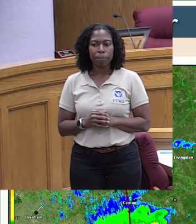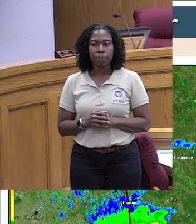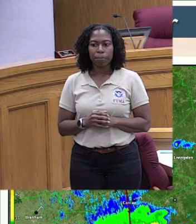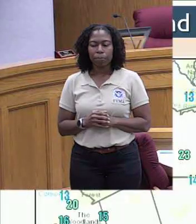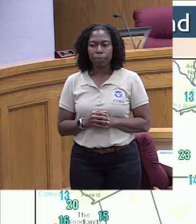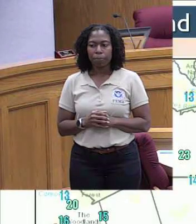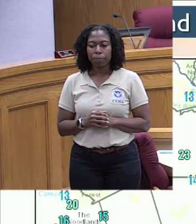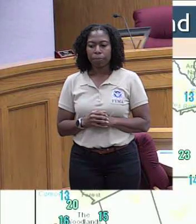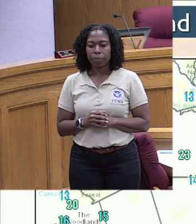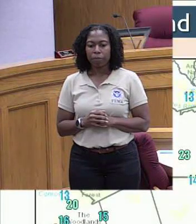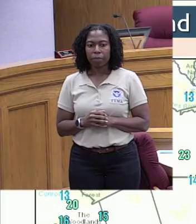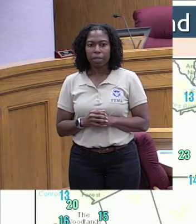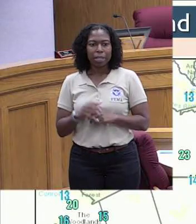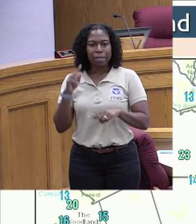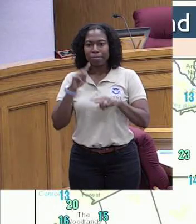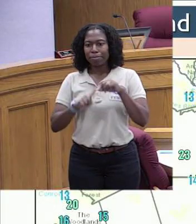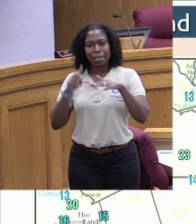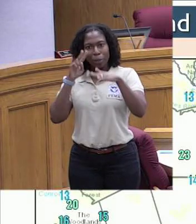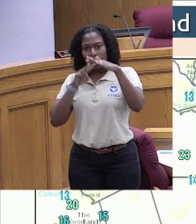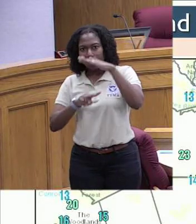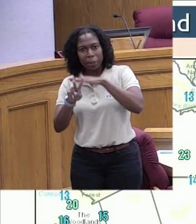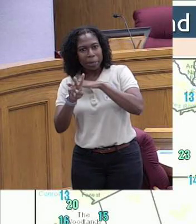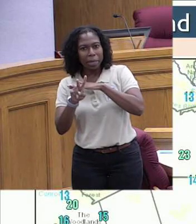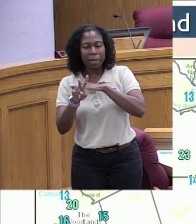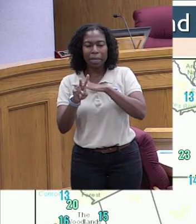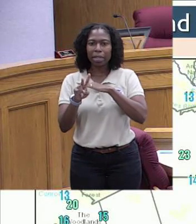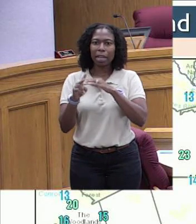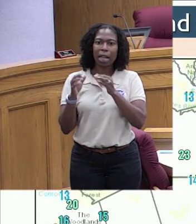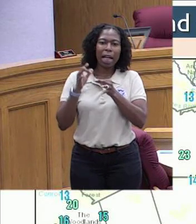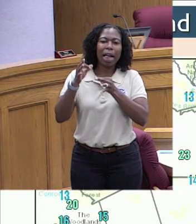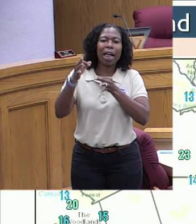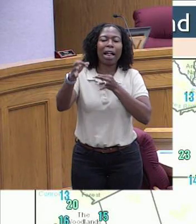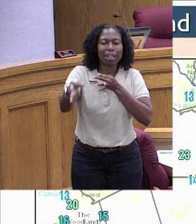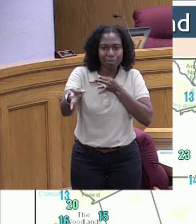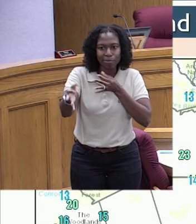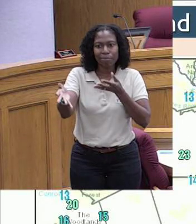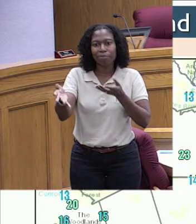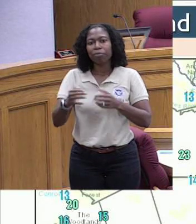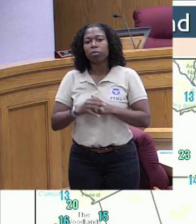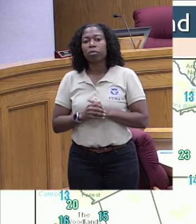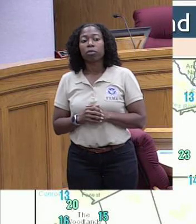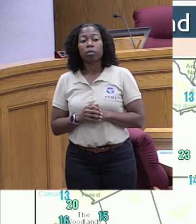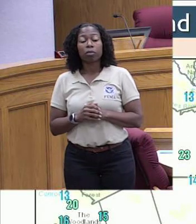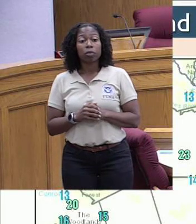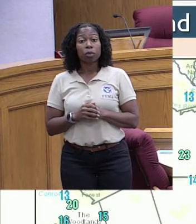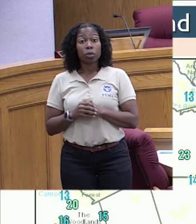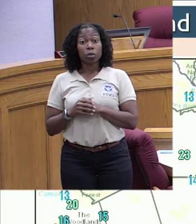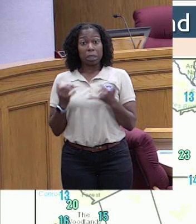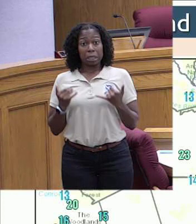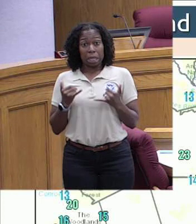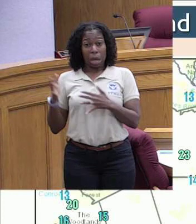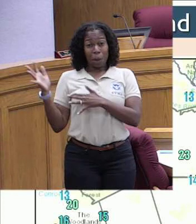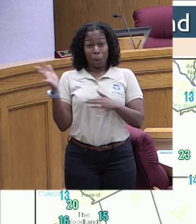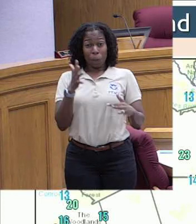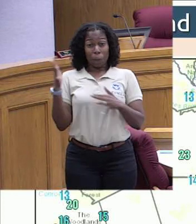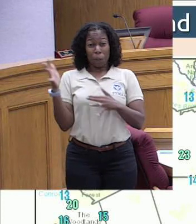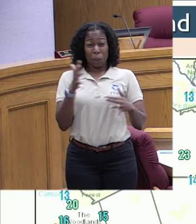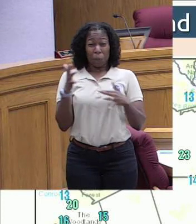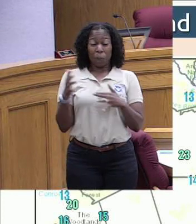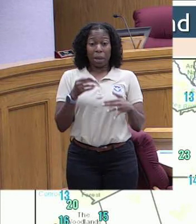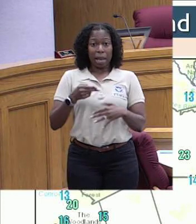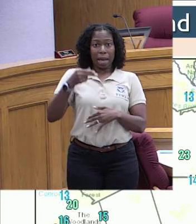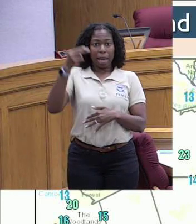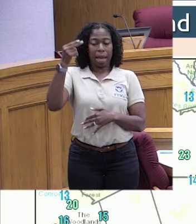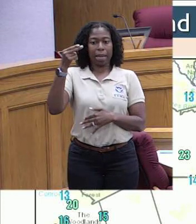that, unfortunately, you can't really predict very far in advance. These are the highest wind gusts that we saw today. The highest number